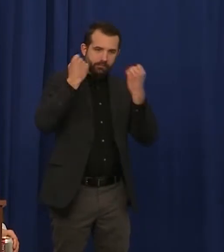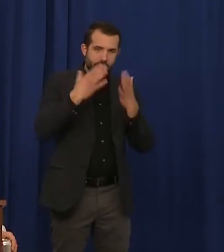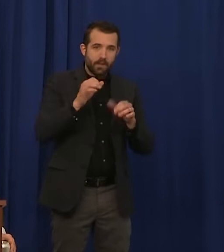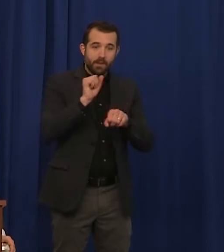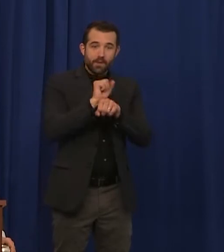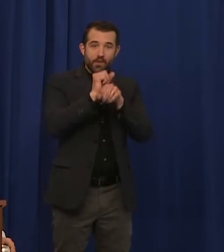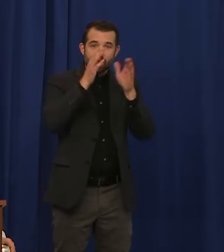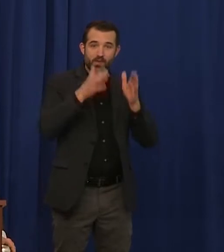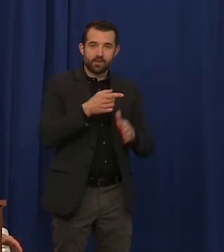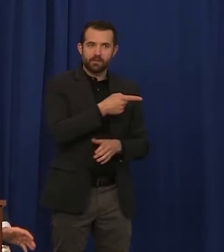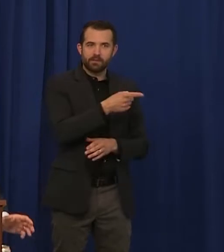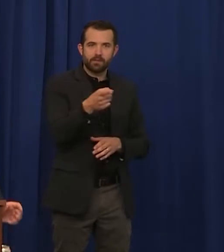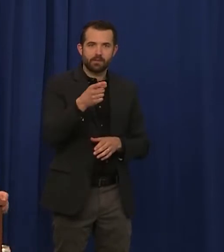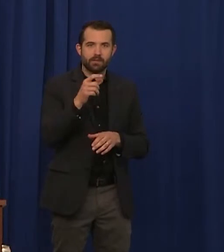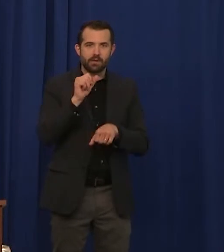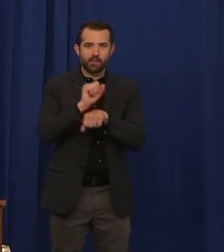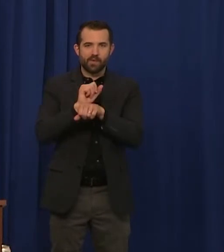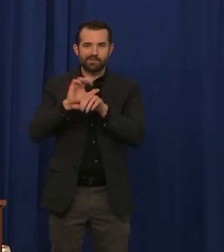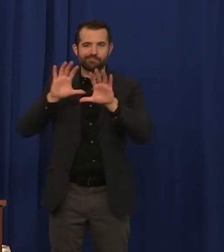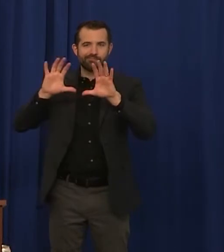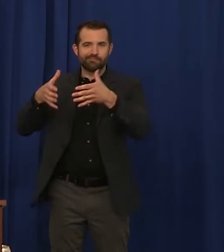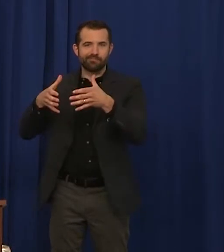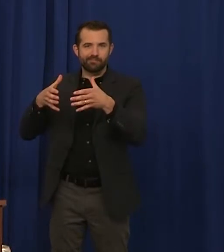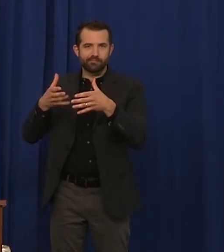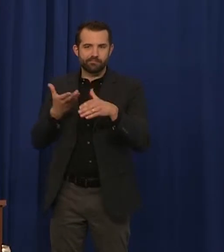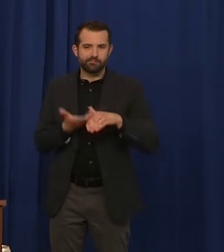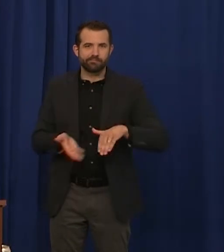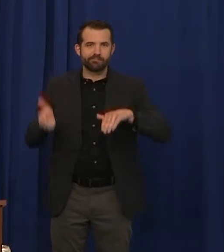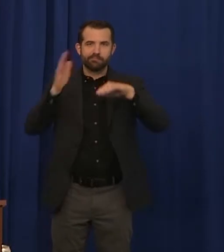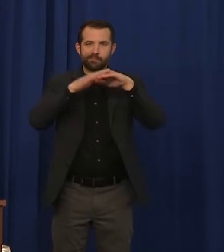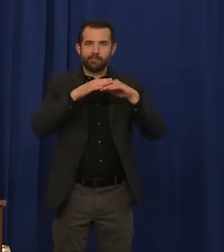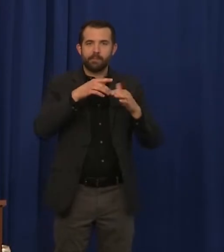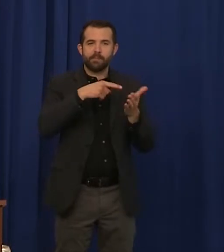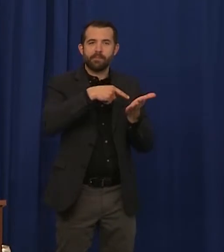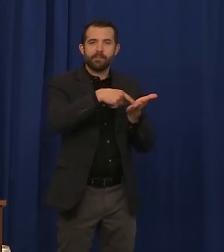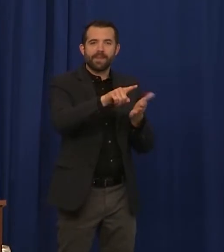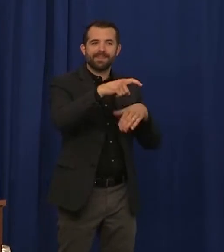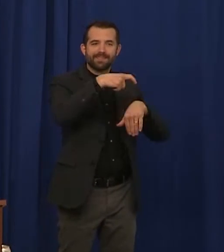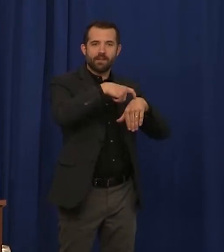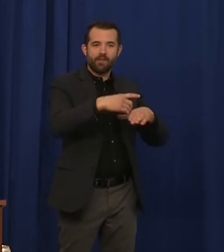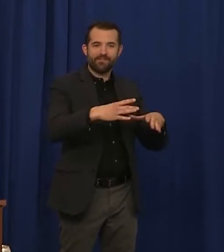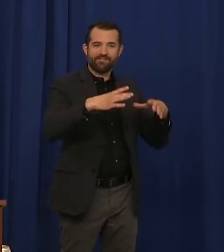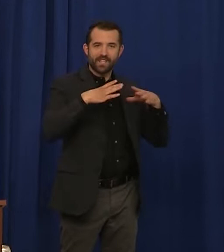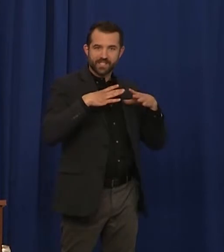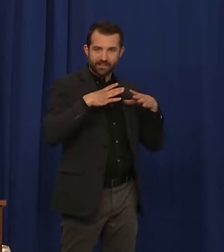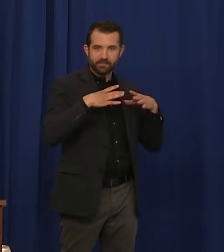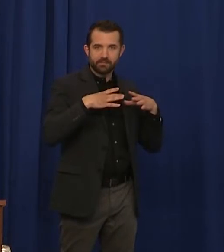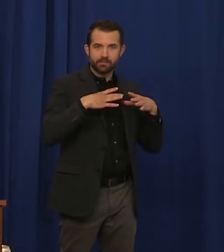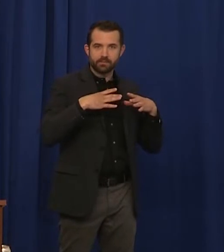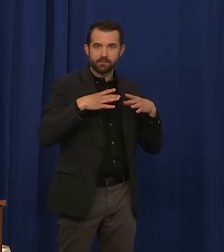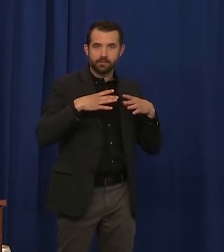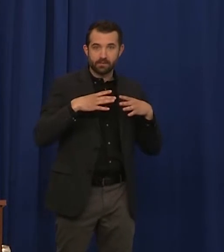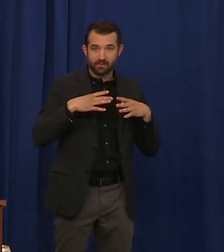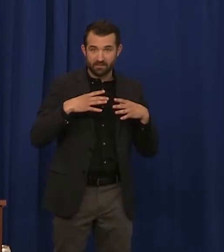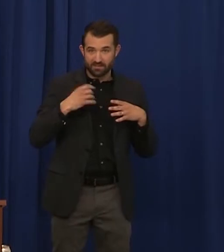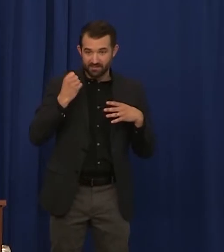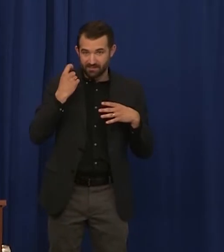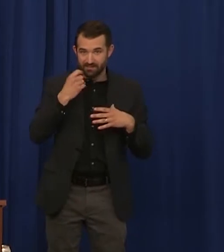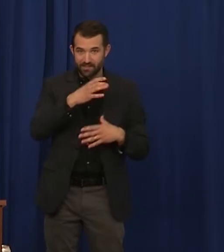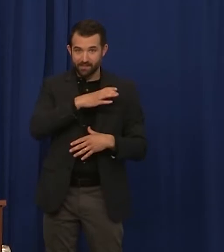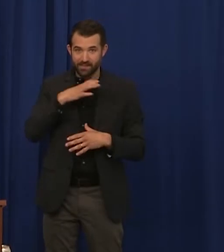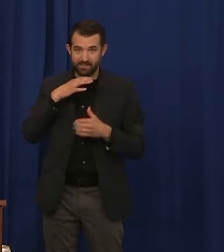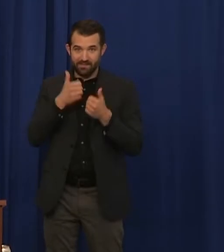implementation of the state's paid time off rule, and the Maine Chamber of Commerce has pushed back on this idea. Is this